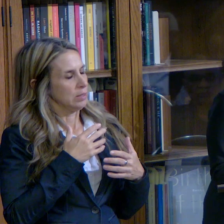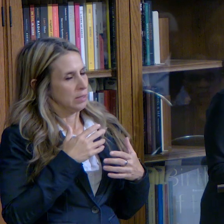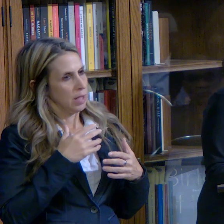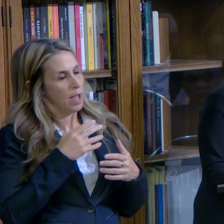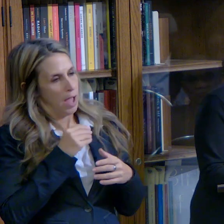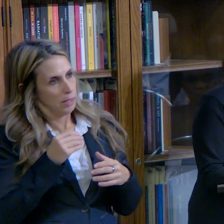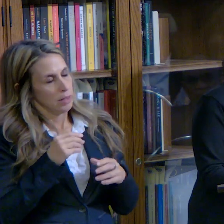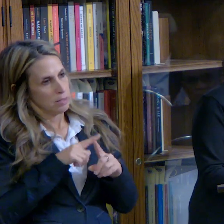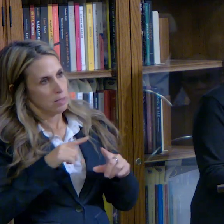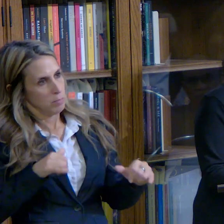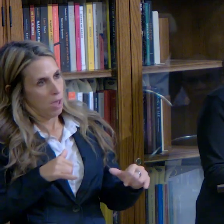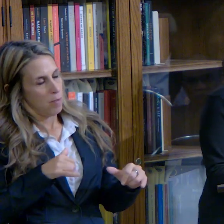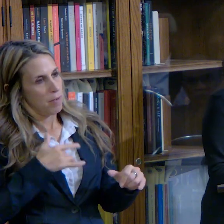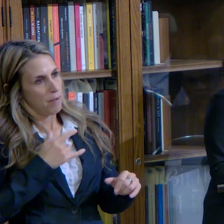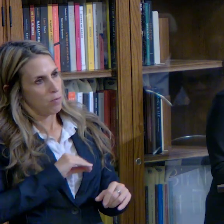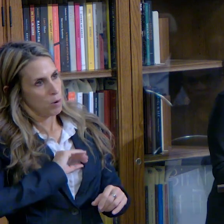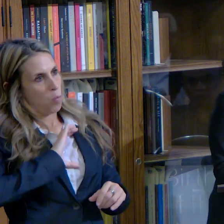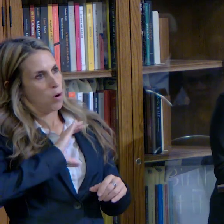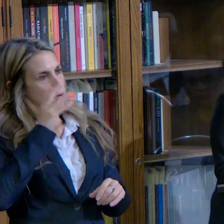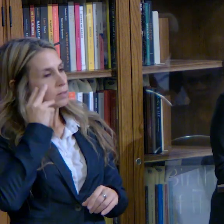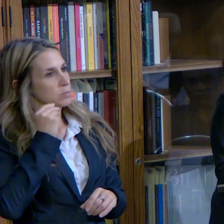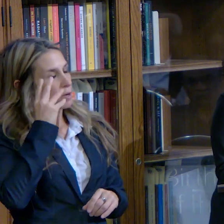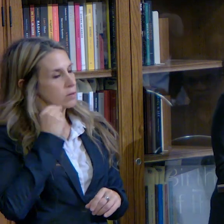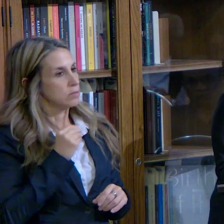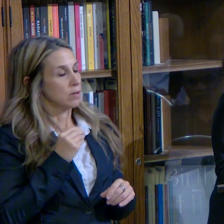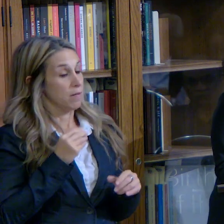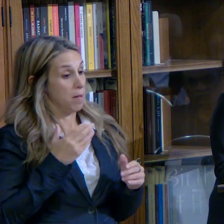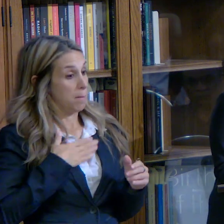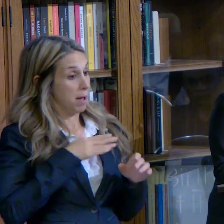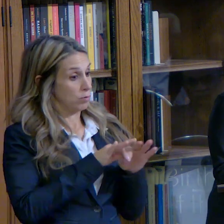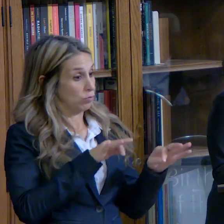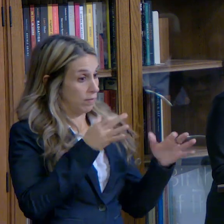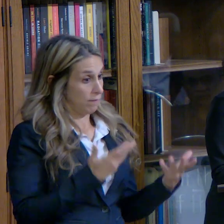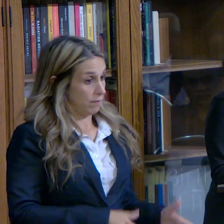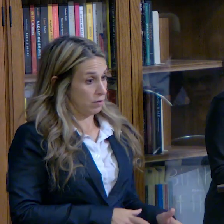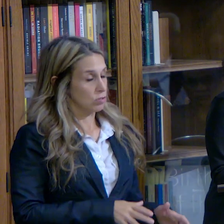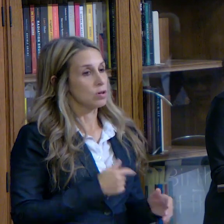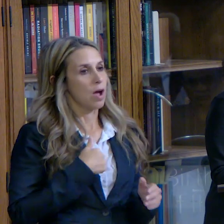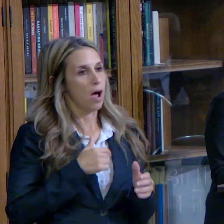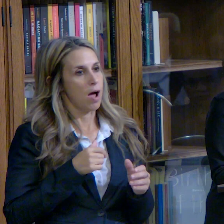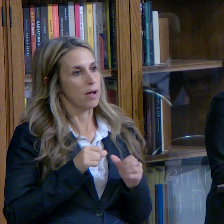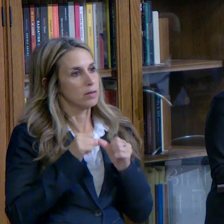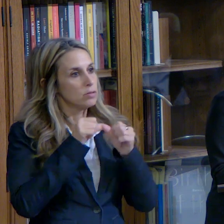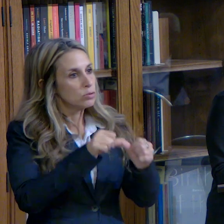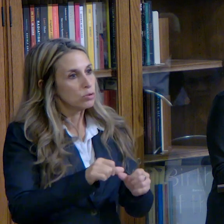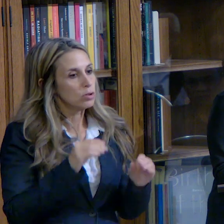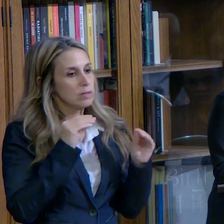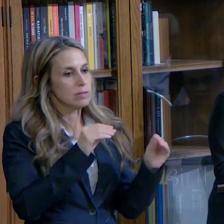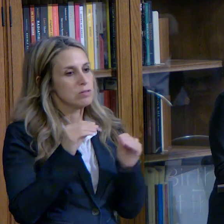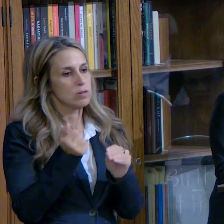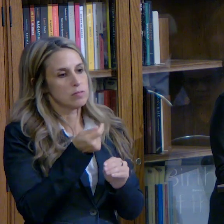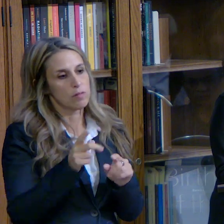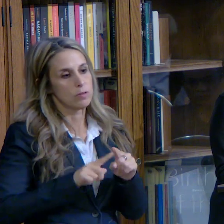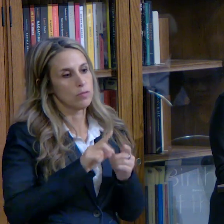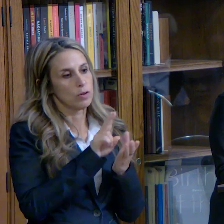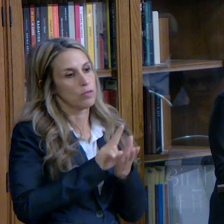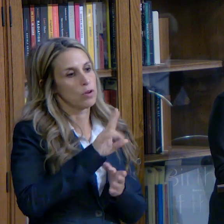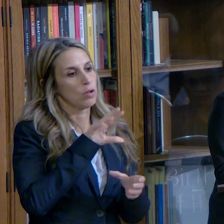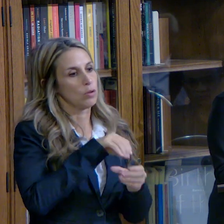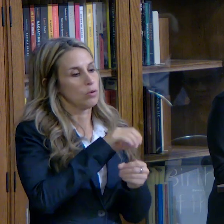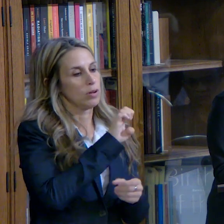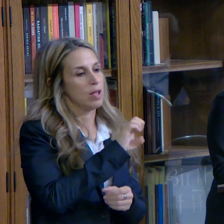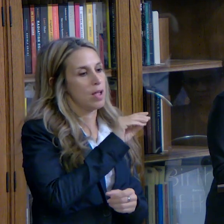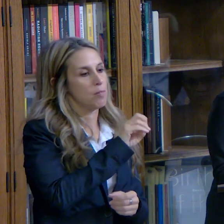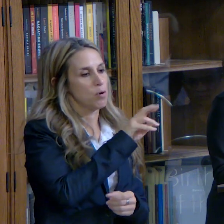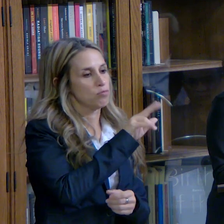experience after completing my degree I continued my Studies by teaching at several universities including